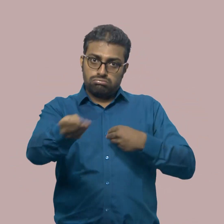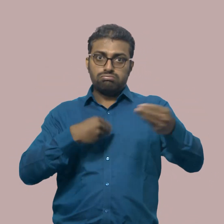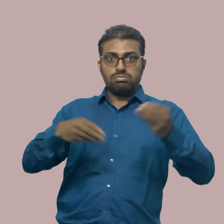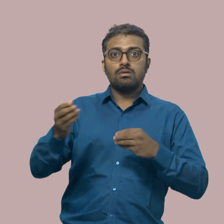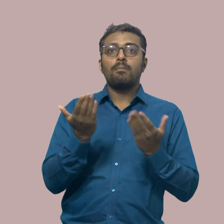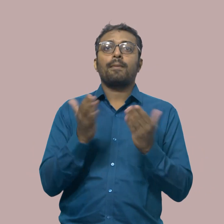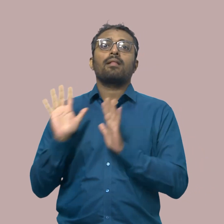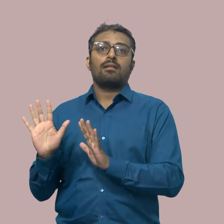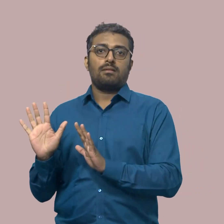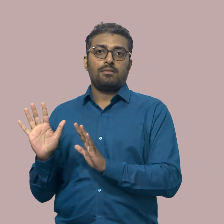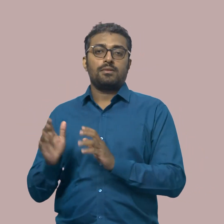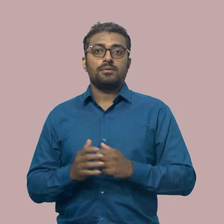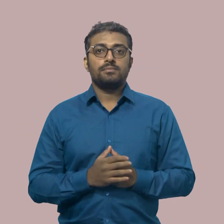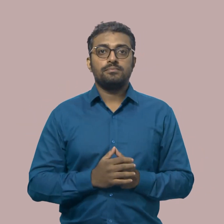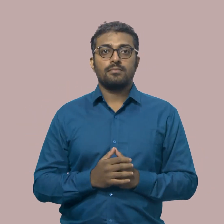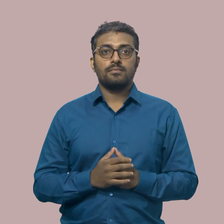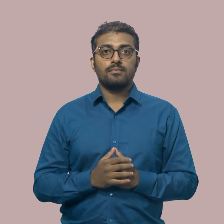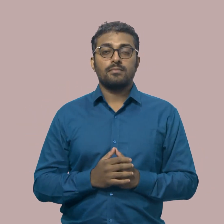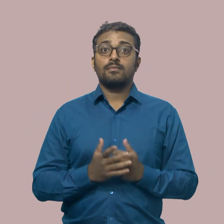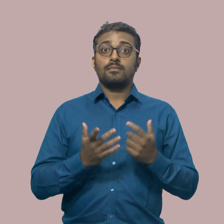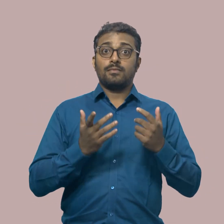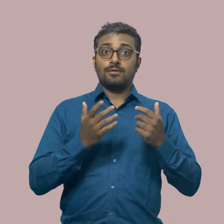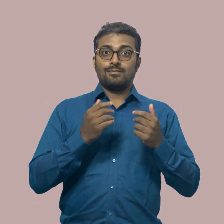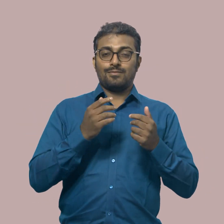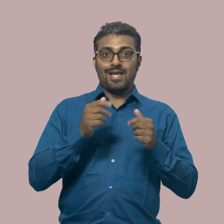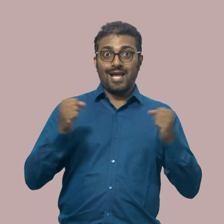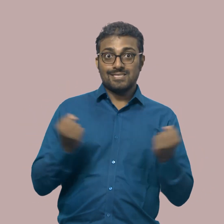it, cannot move. Next, activity.